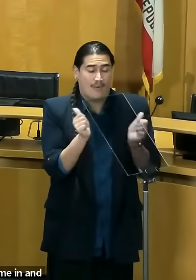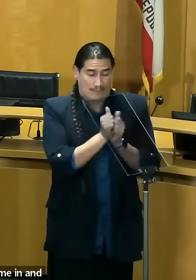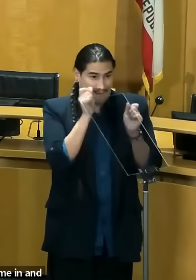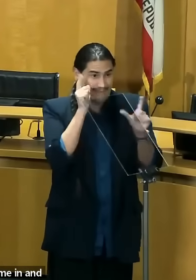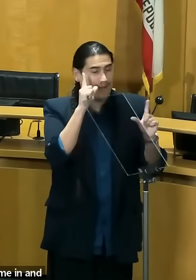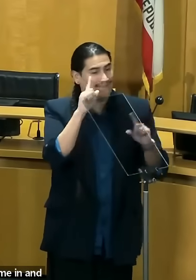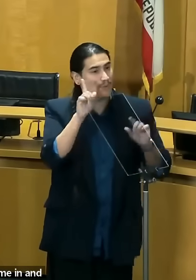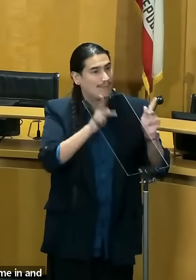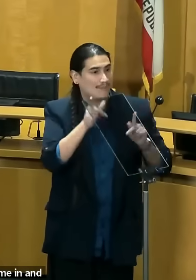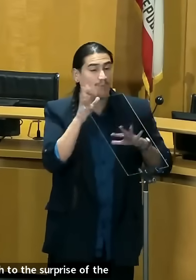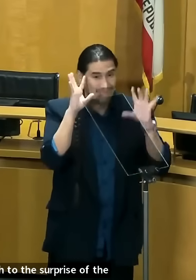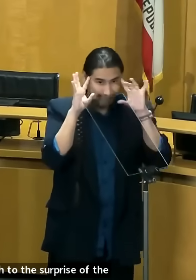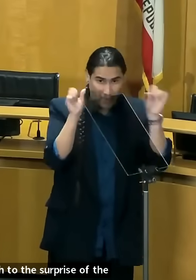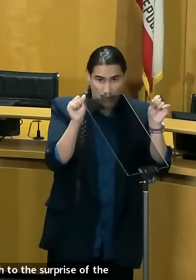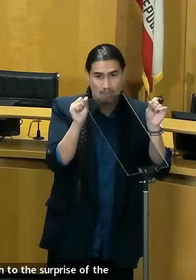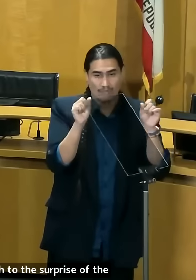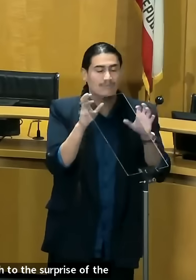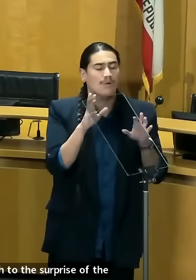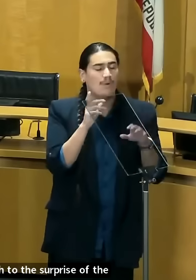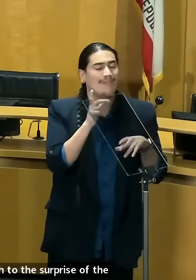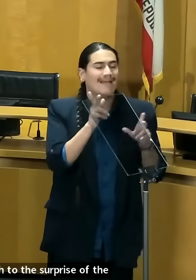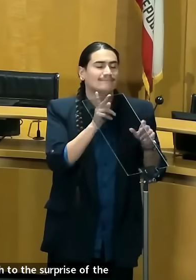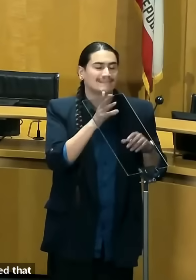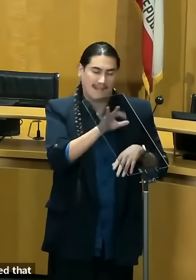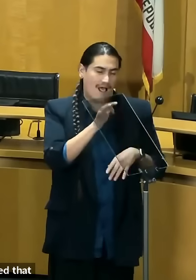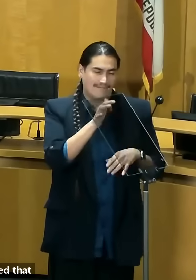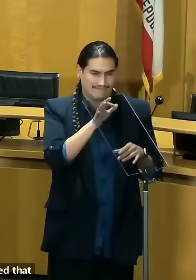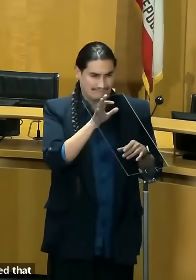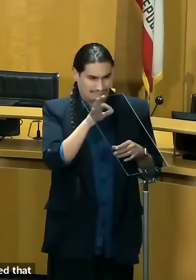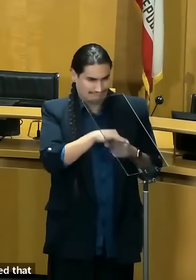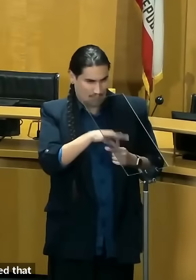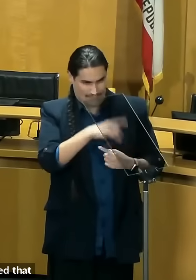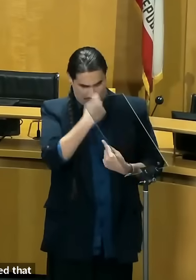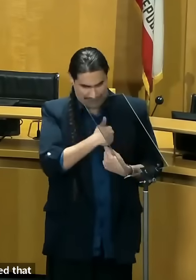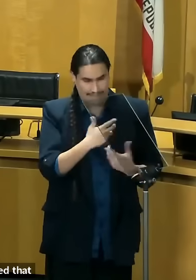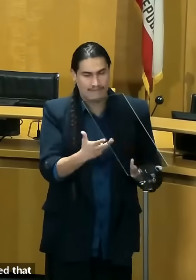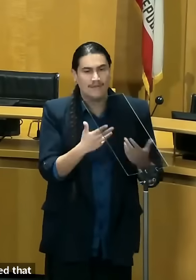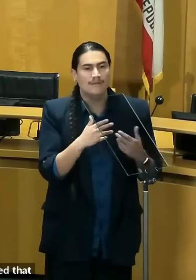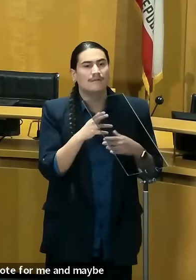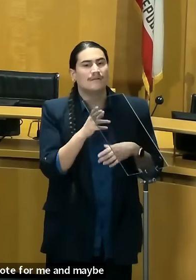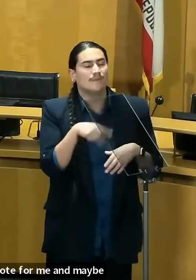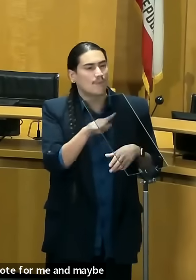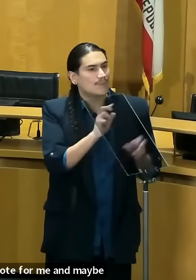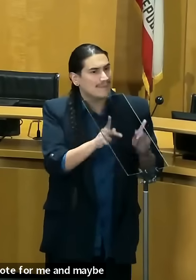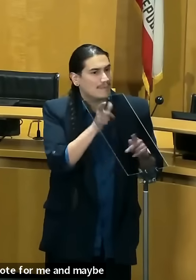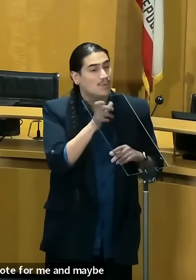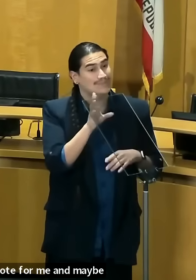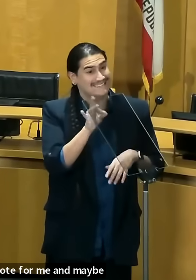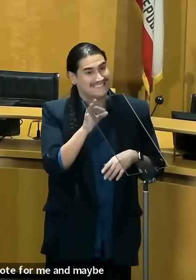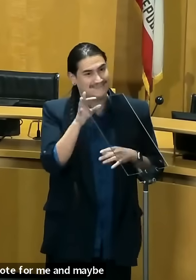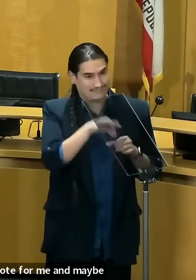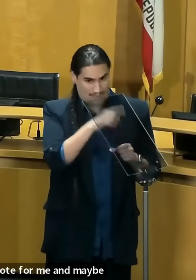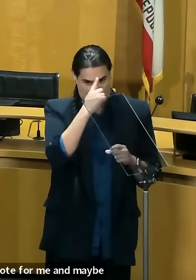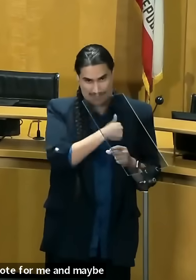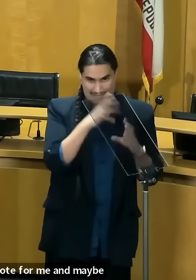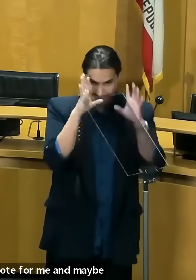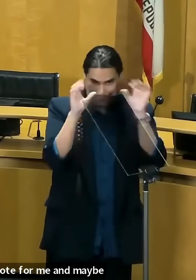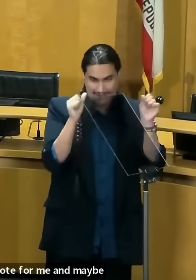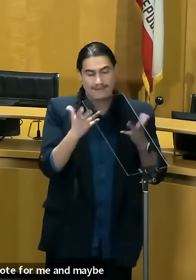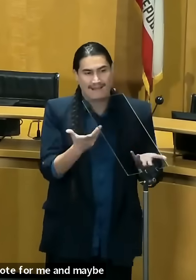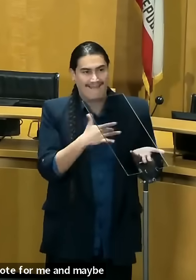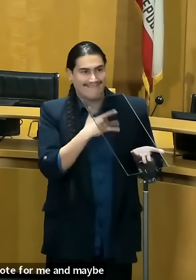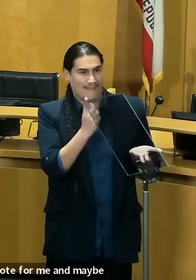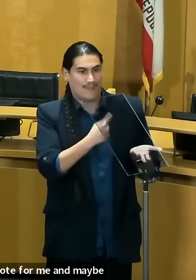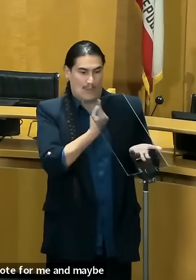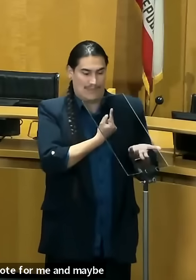that voted, that didn't vote for me, and maybe also for the people that did vote for me, I felt like